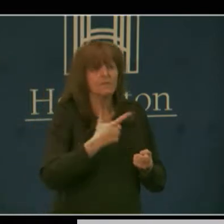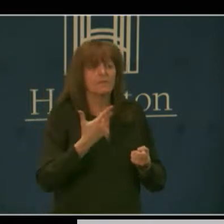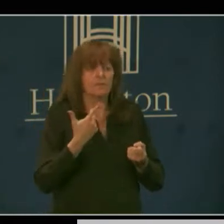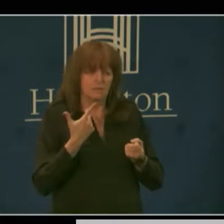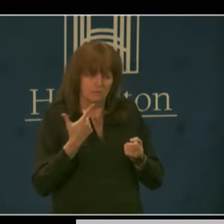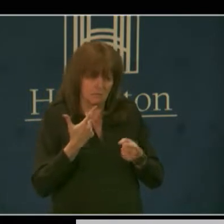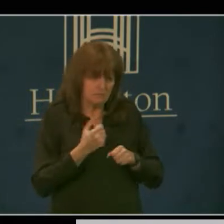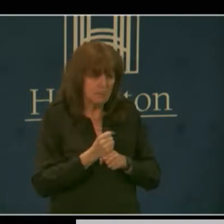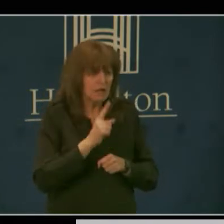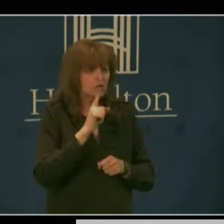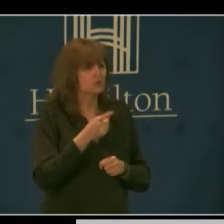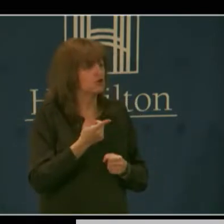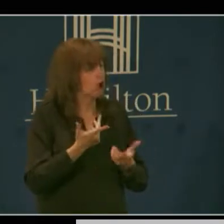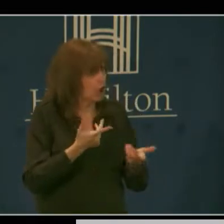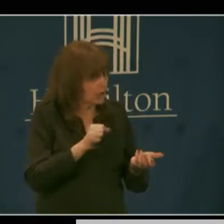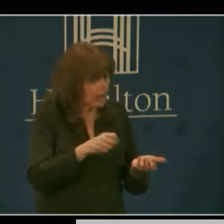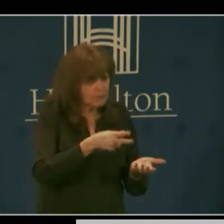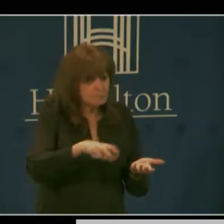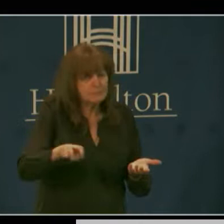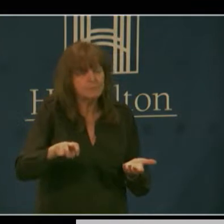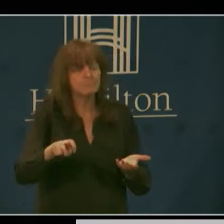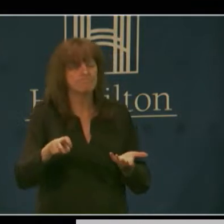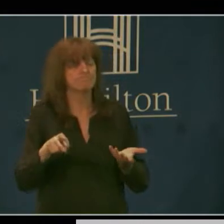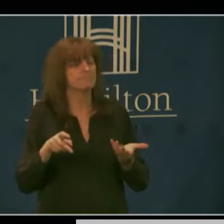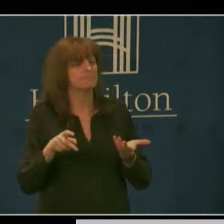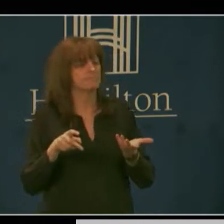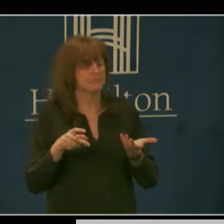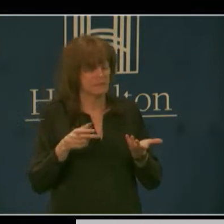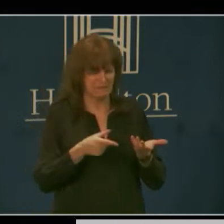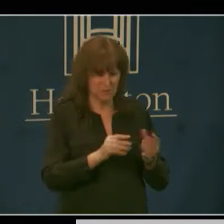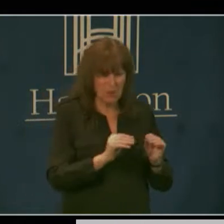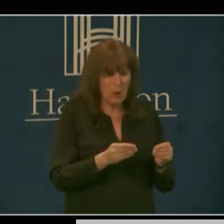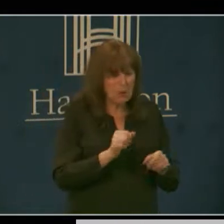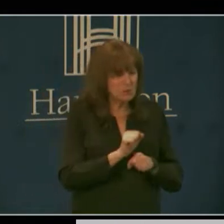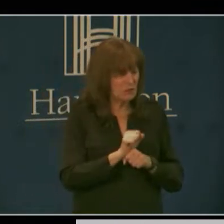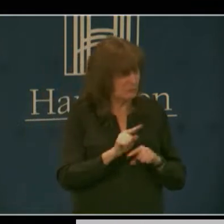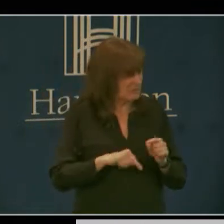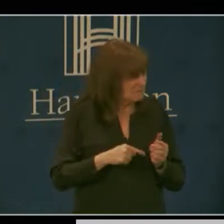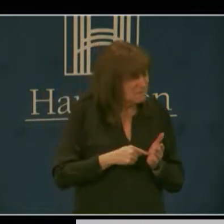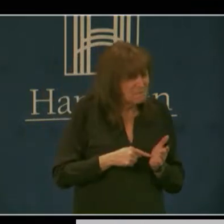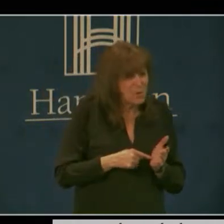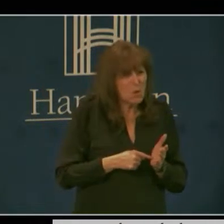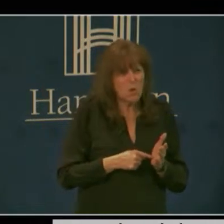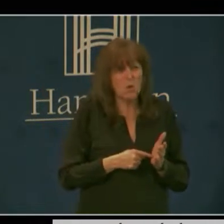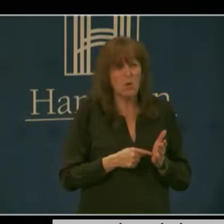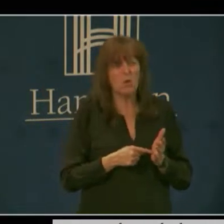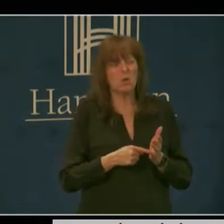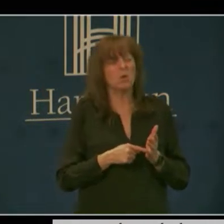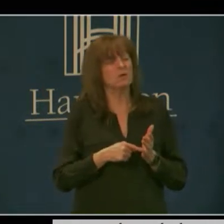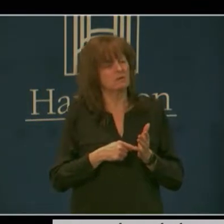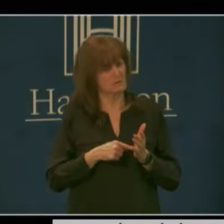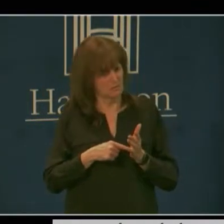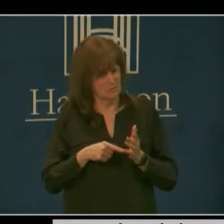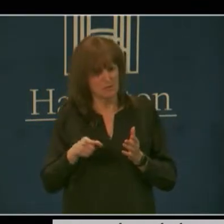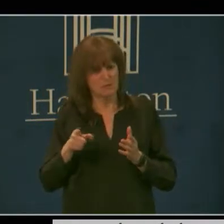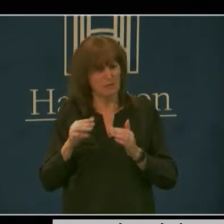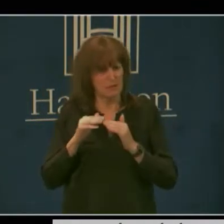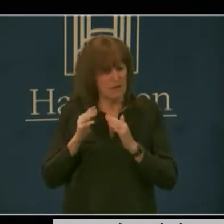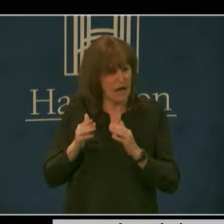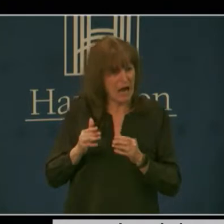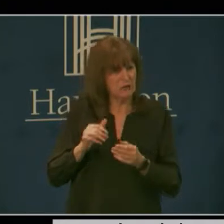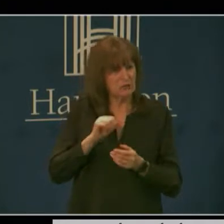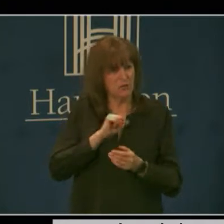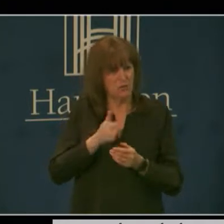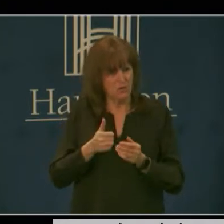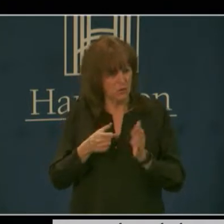be gaps in funding from a rent arrear perspective. We'll make sure social housing providers are funded for those rent arrears. We're also providing additional funding